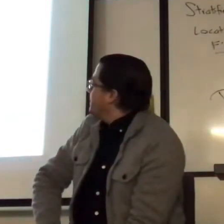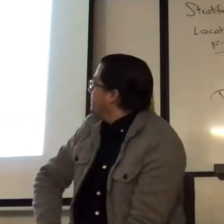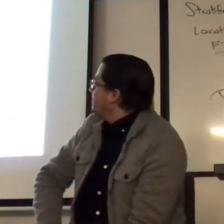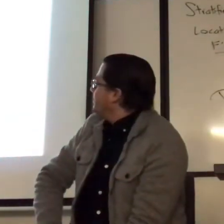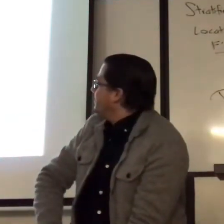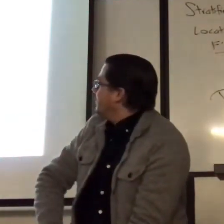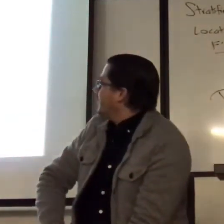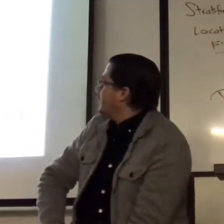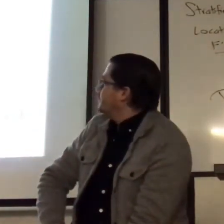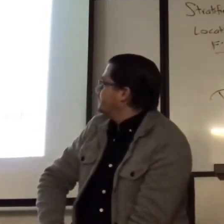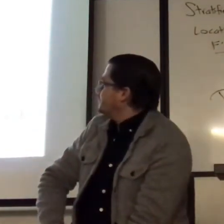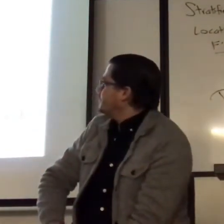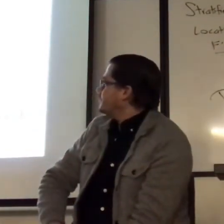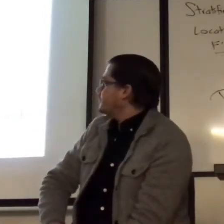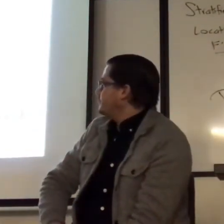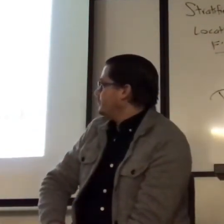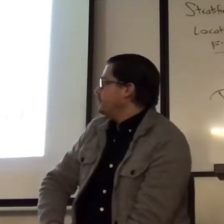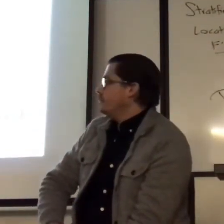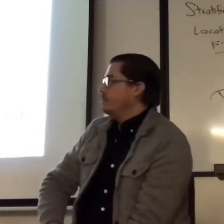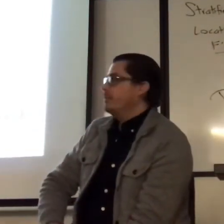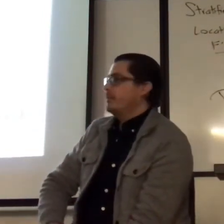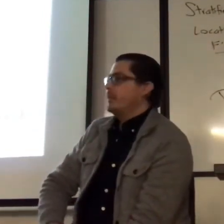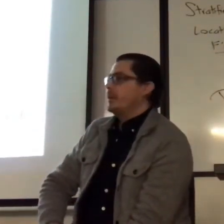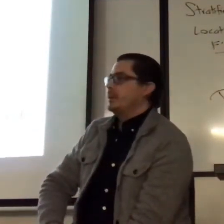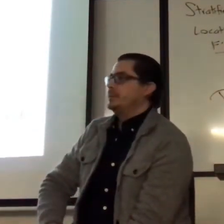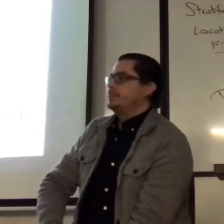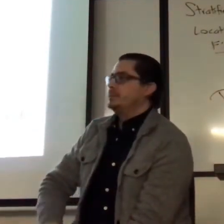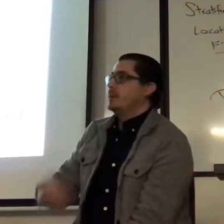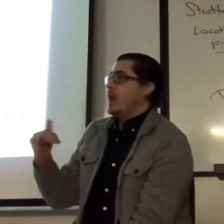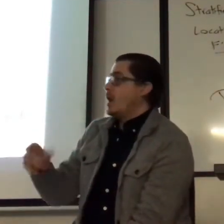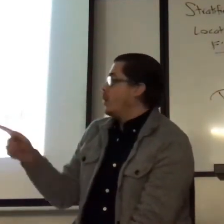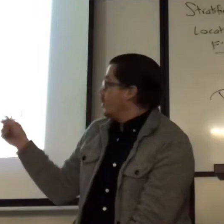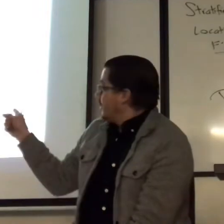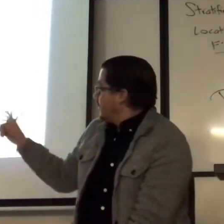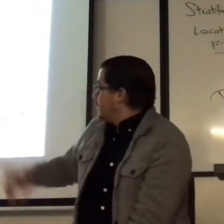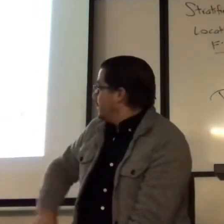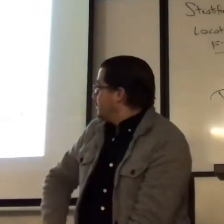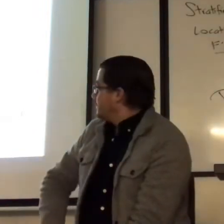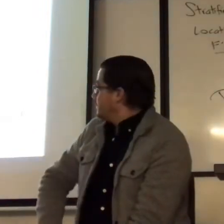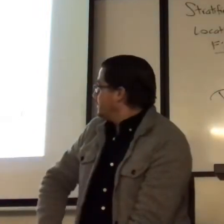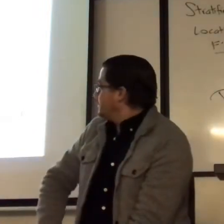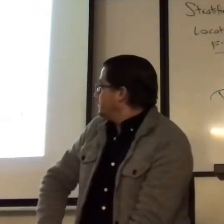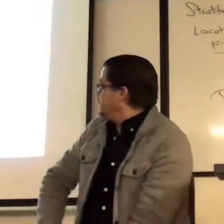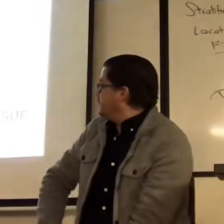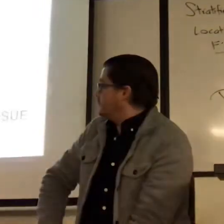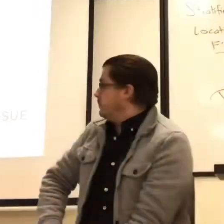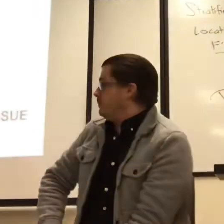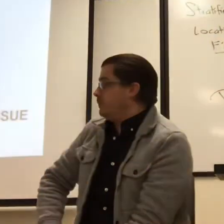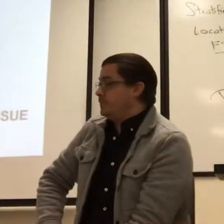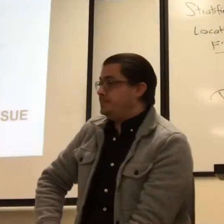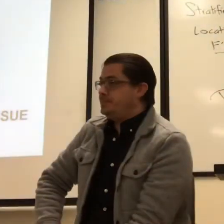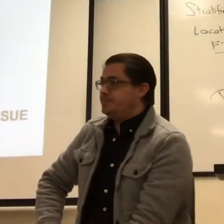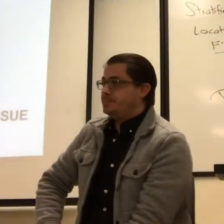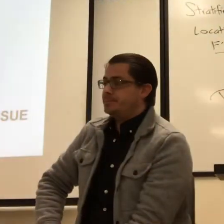Okay, so let's look at the keratinized stratified squamous ET.